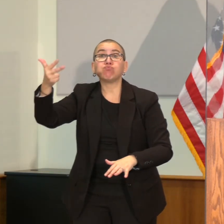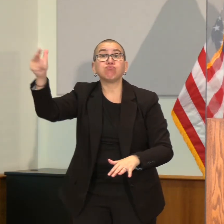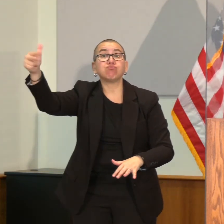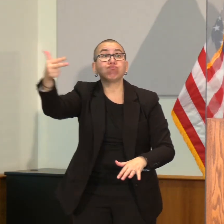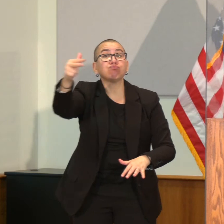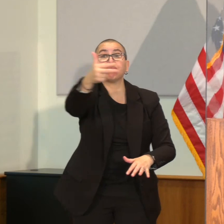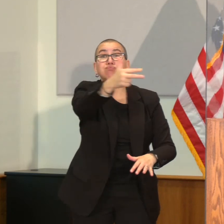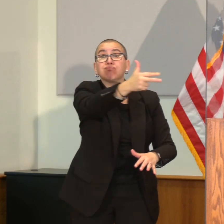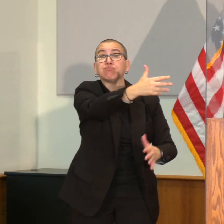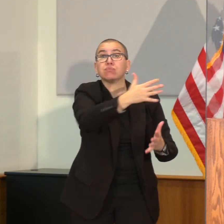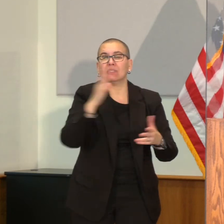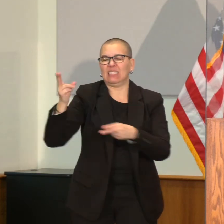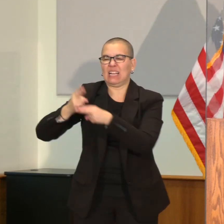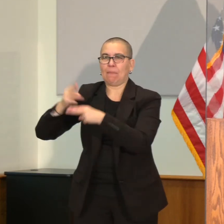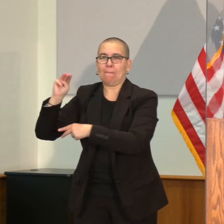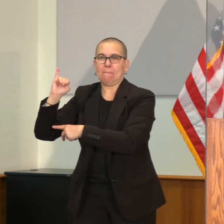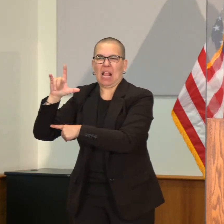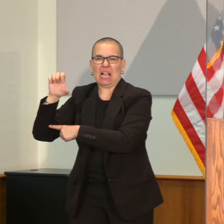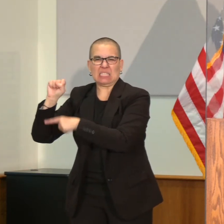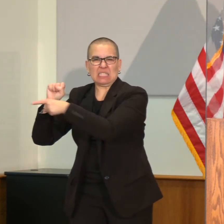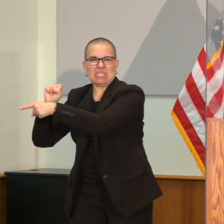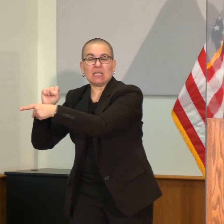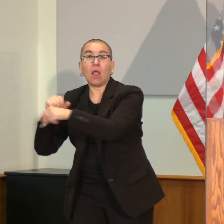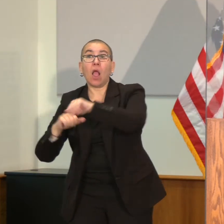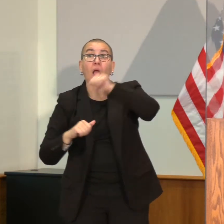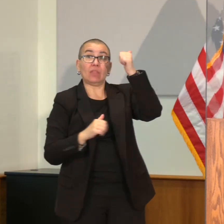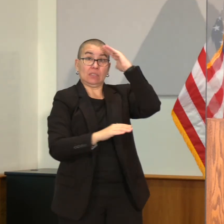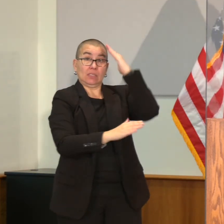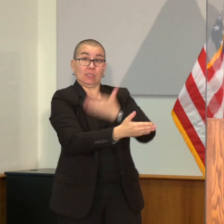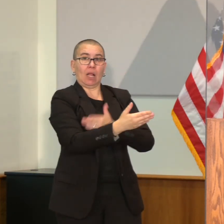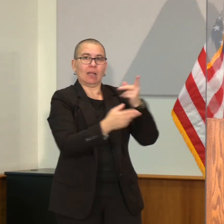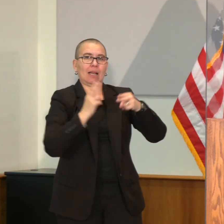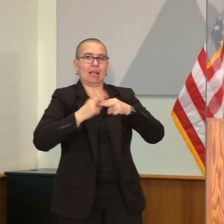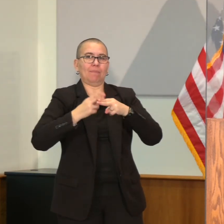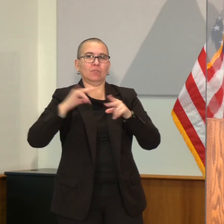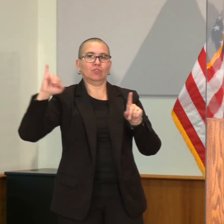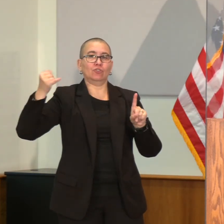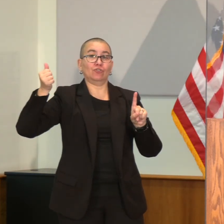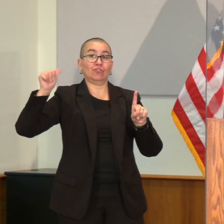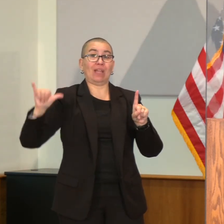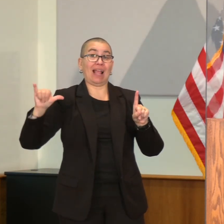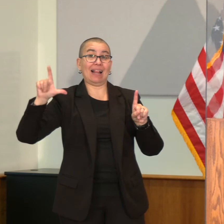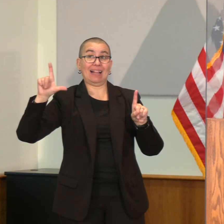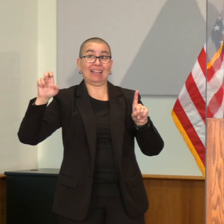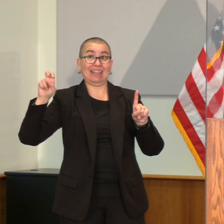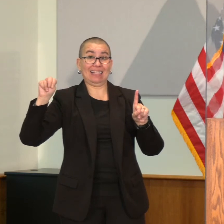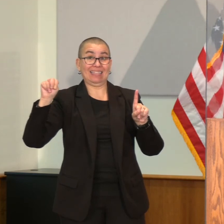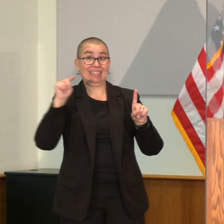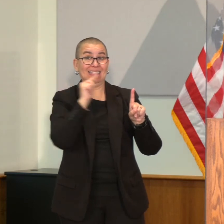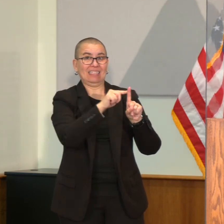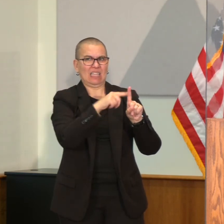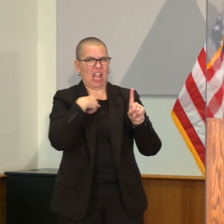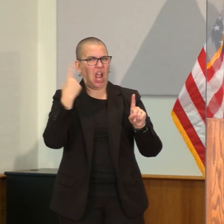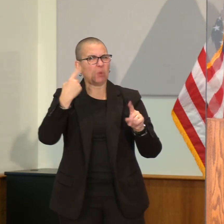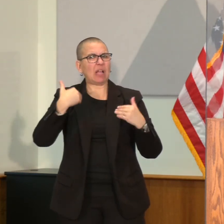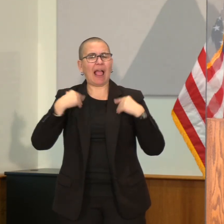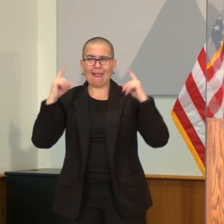lives of Jalen is my other son's name, who is in Colorado, will never, ever get a chance to live out their